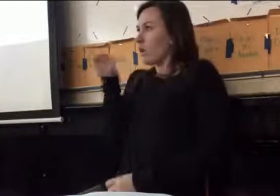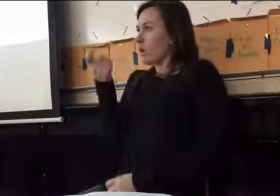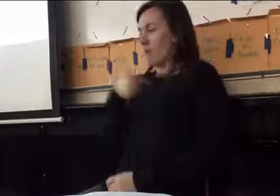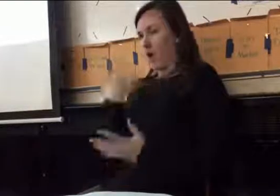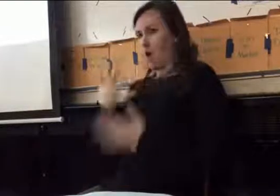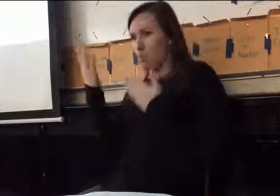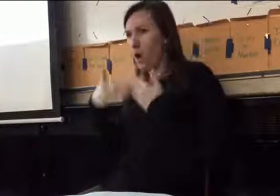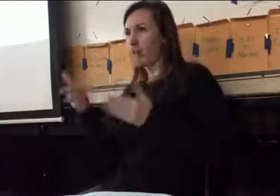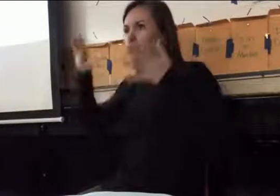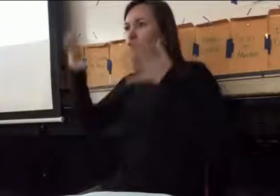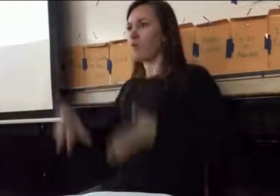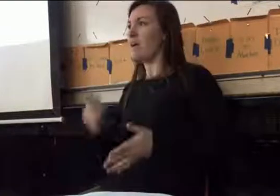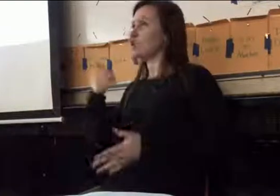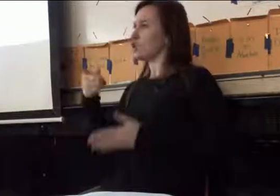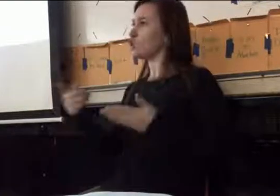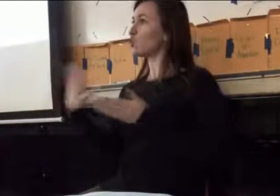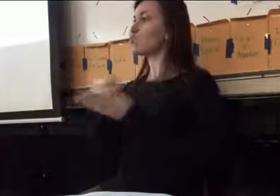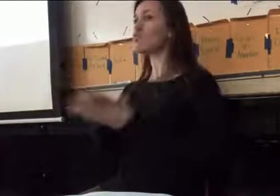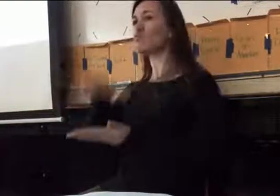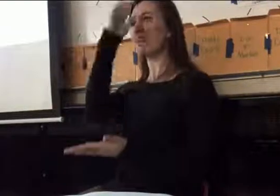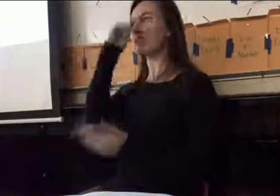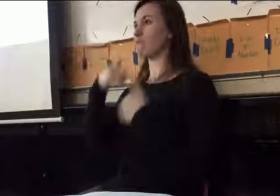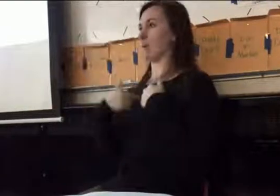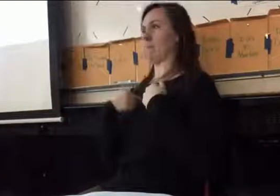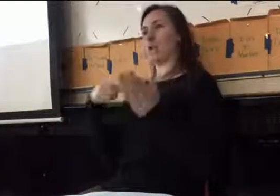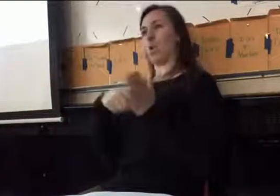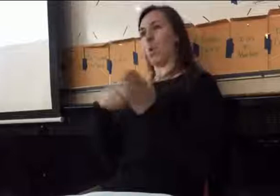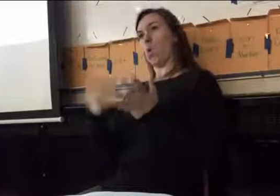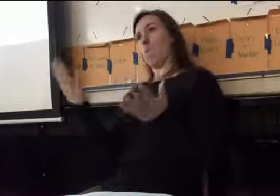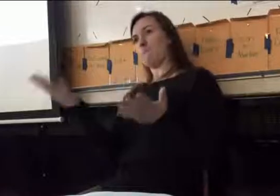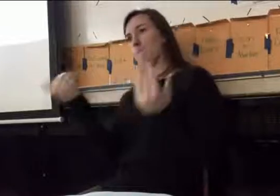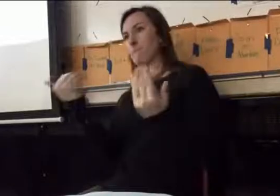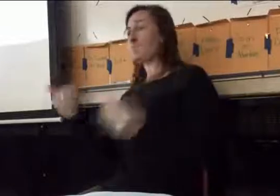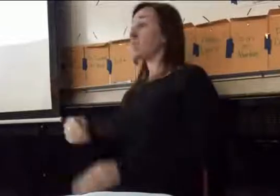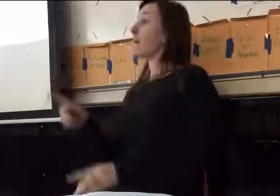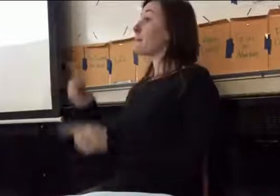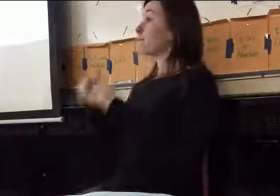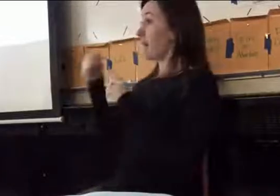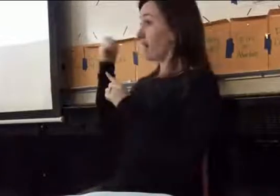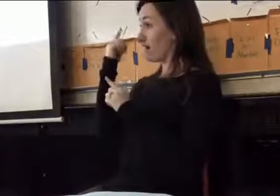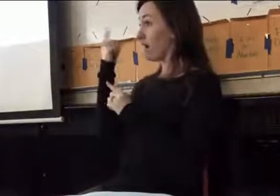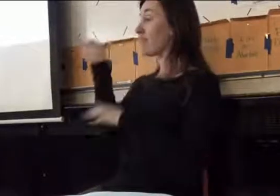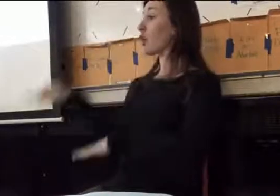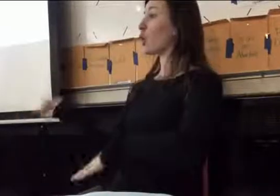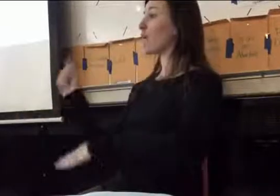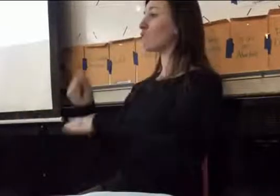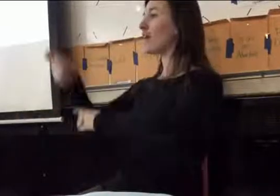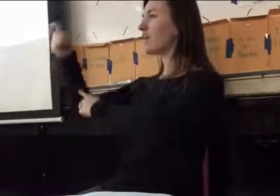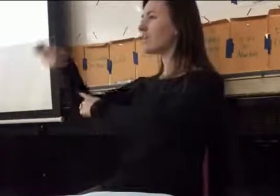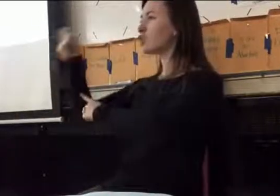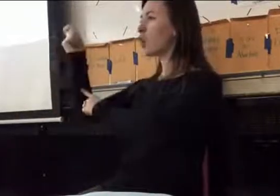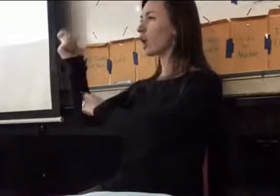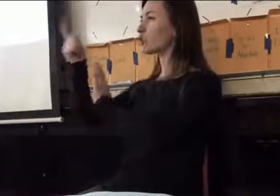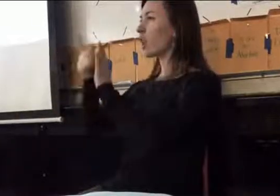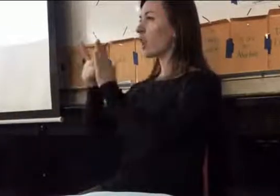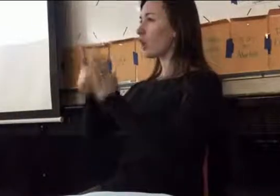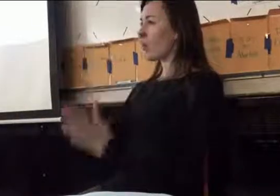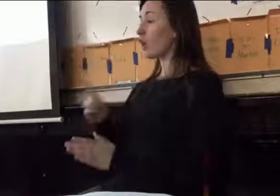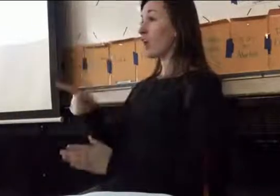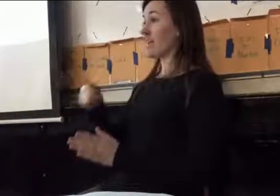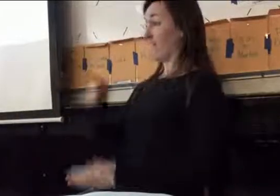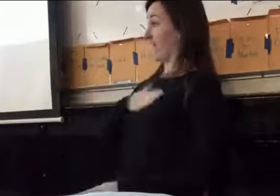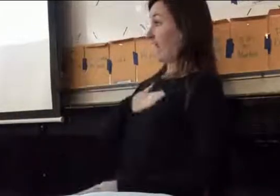the $450,000 that they owed him. Turns out that when they go to get in front of the judge, they admit that that rest of that